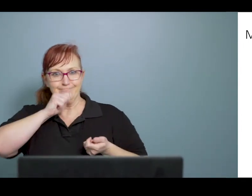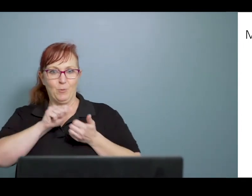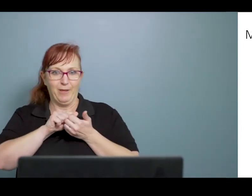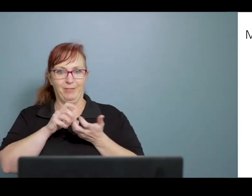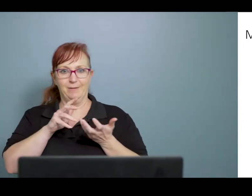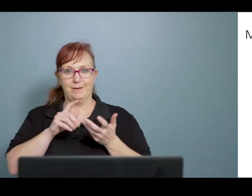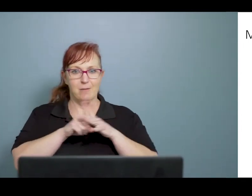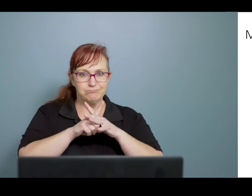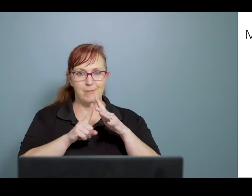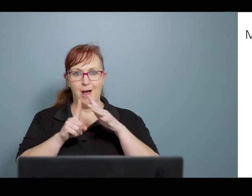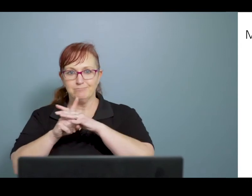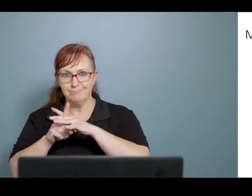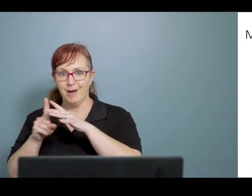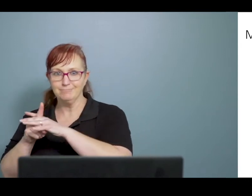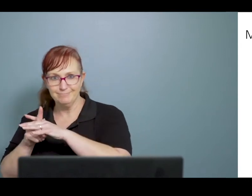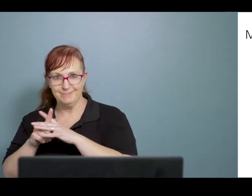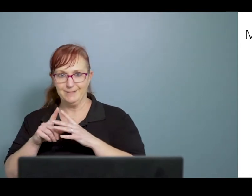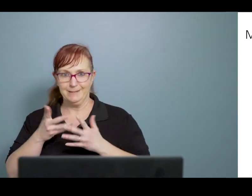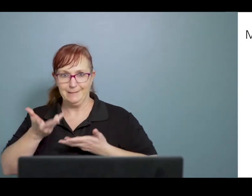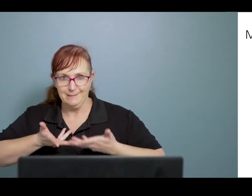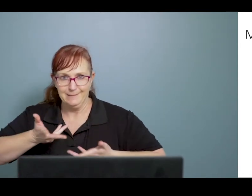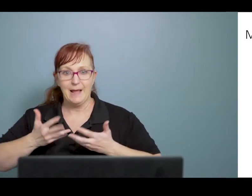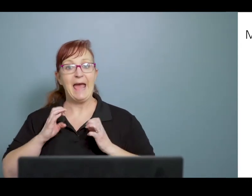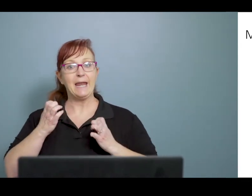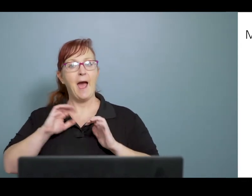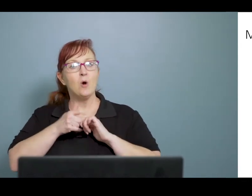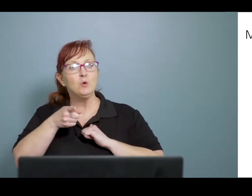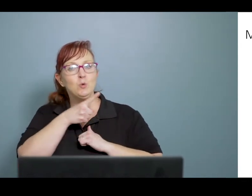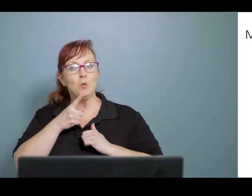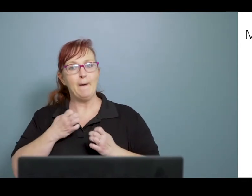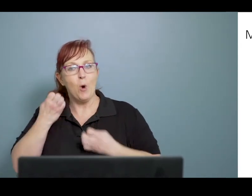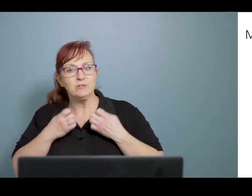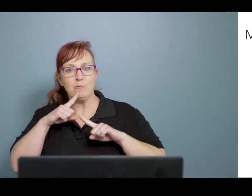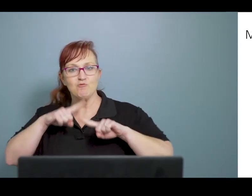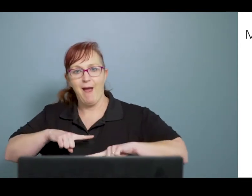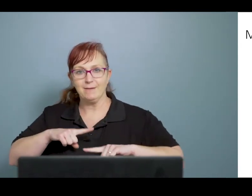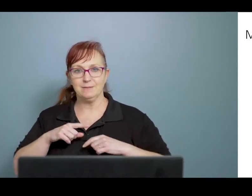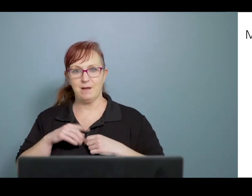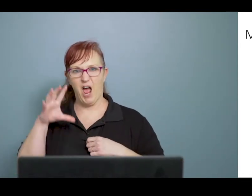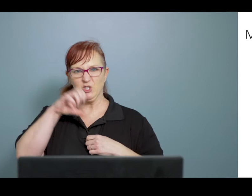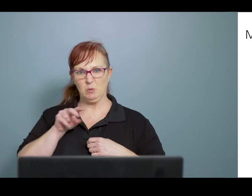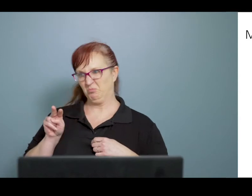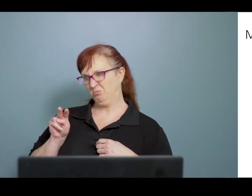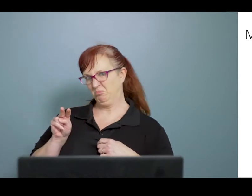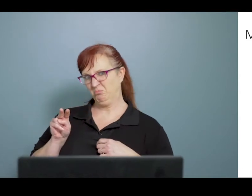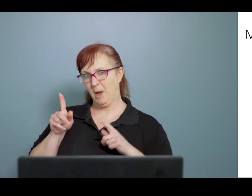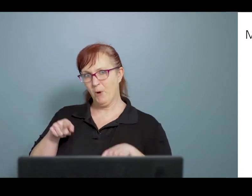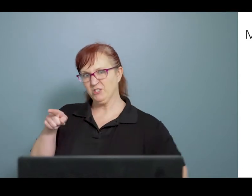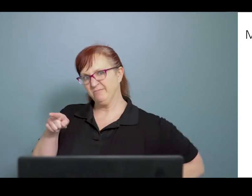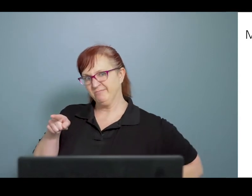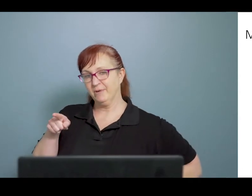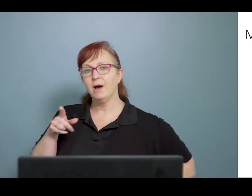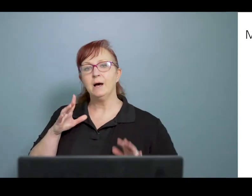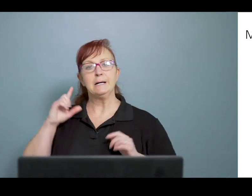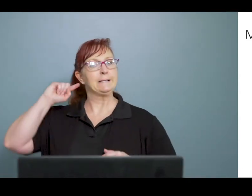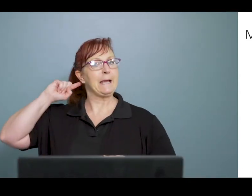things, how we're emotionally reacting to things. If we're assuming like, oh, this person is doing the best that they